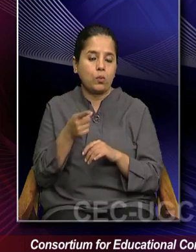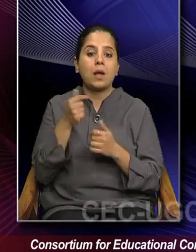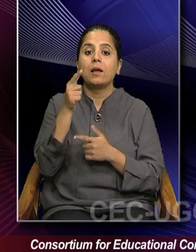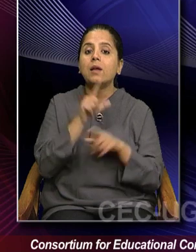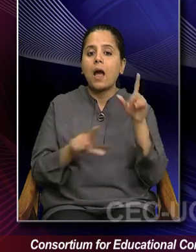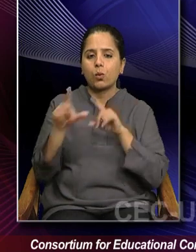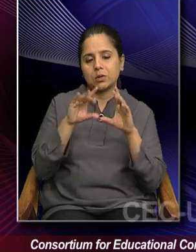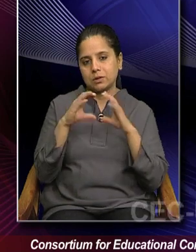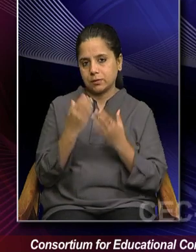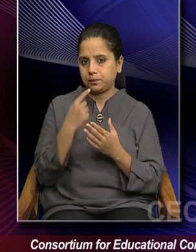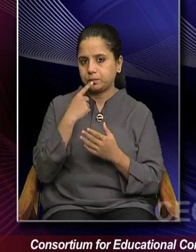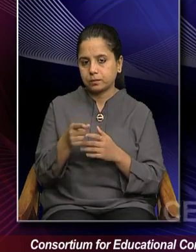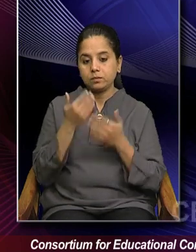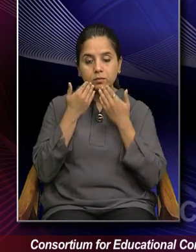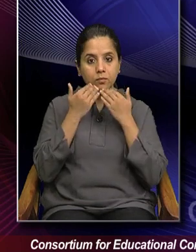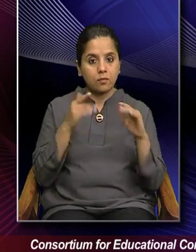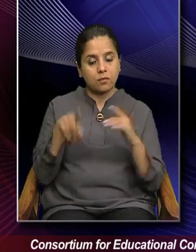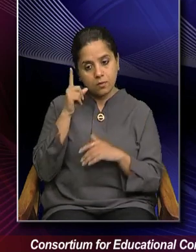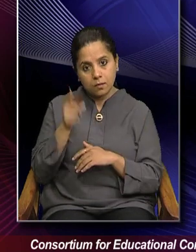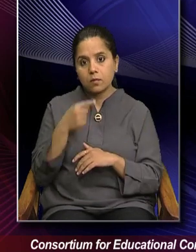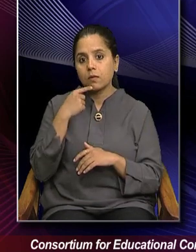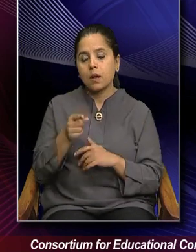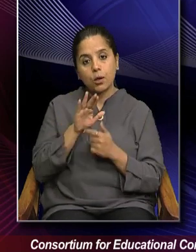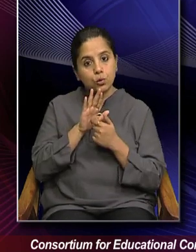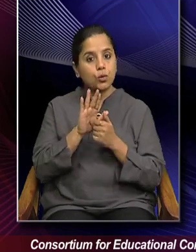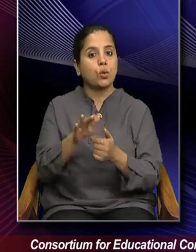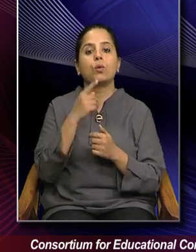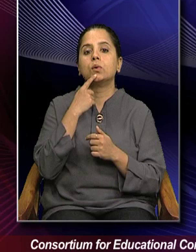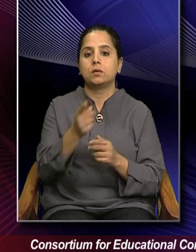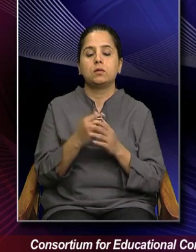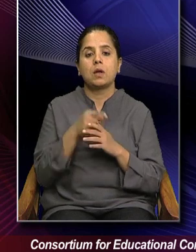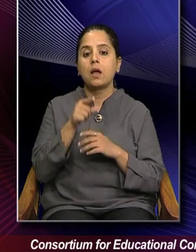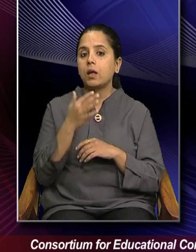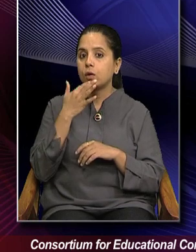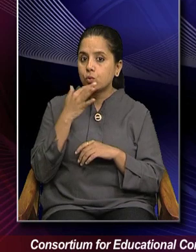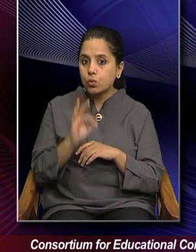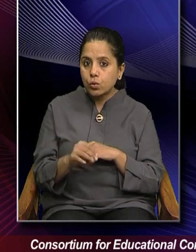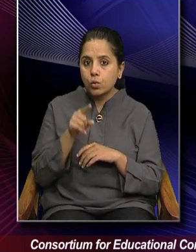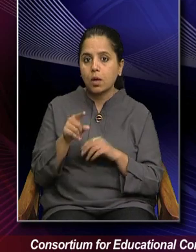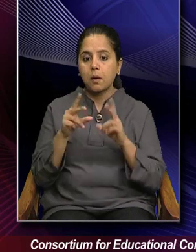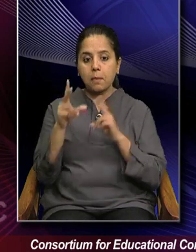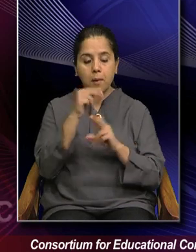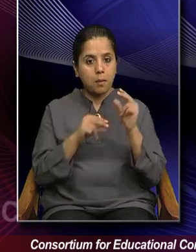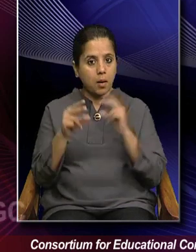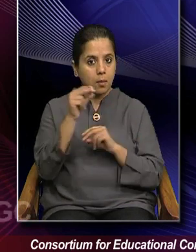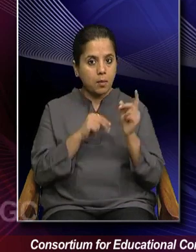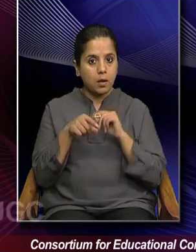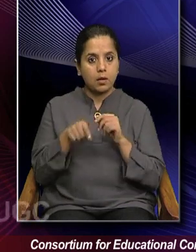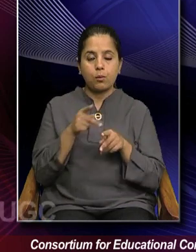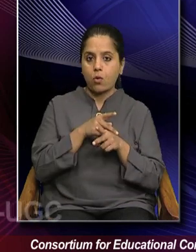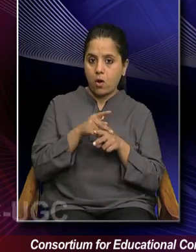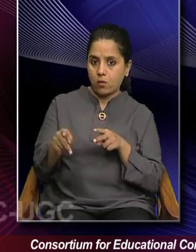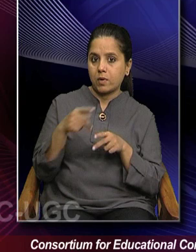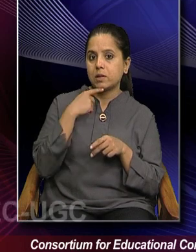language class, students must demonstrate the actual conversational